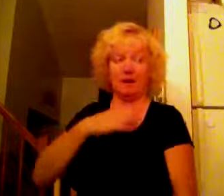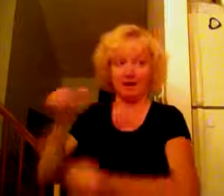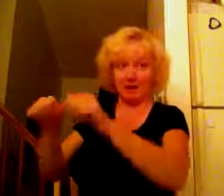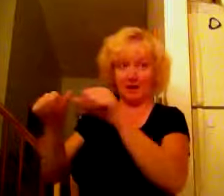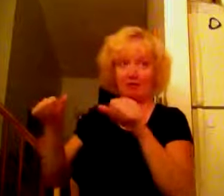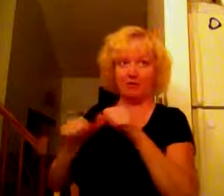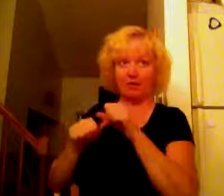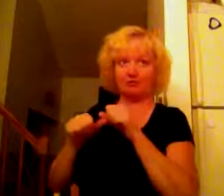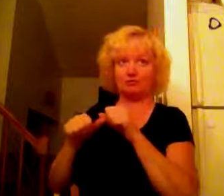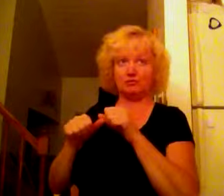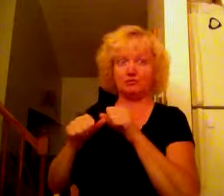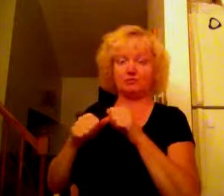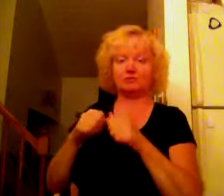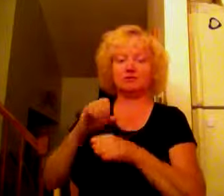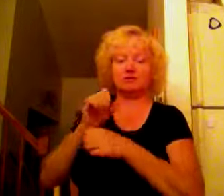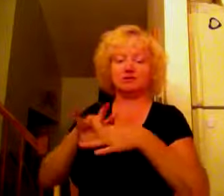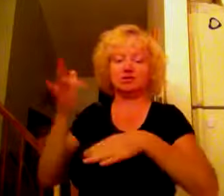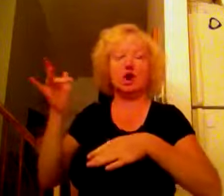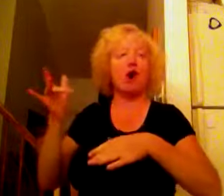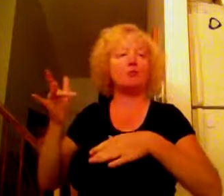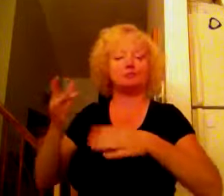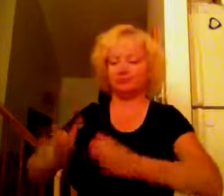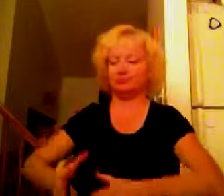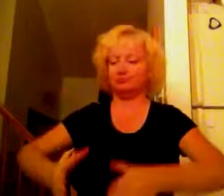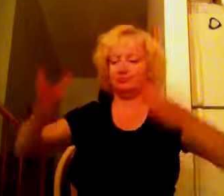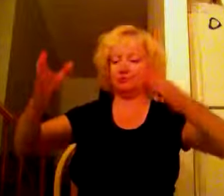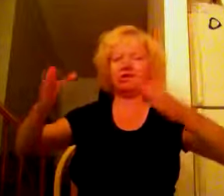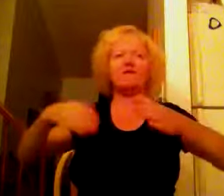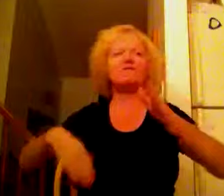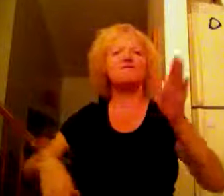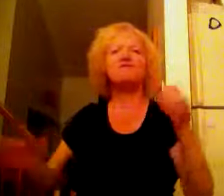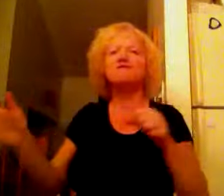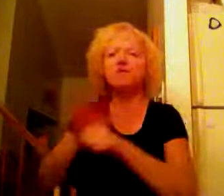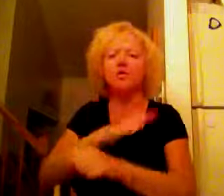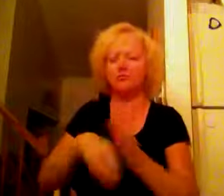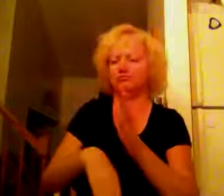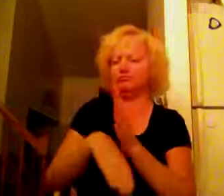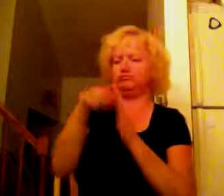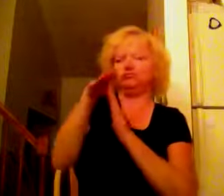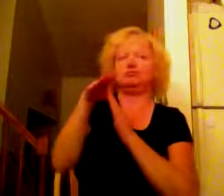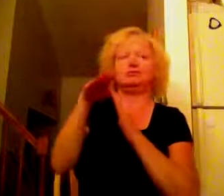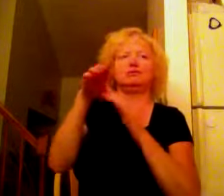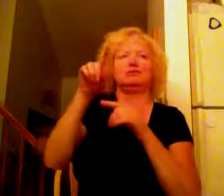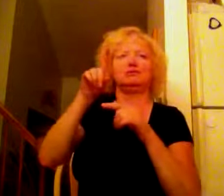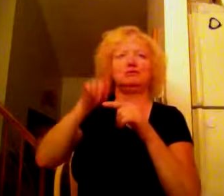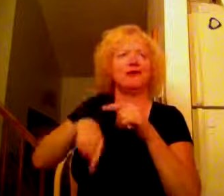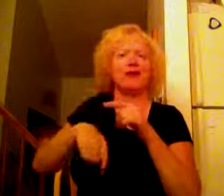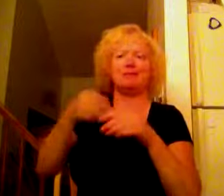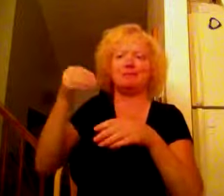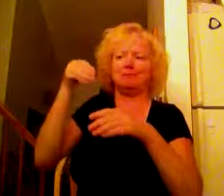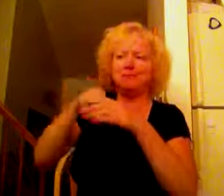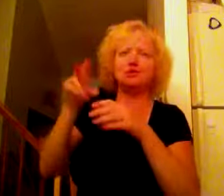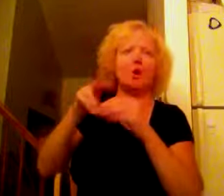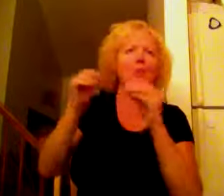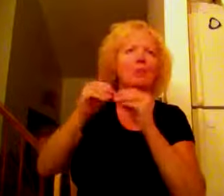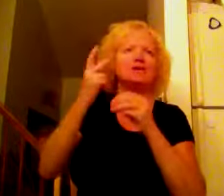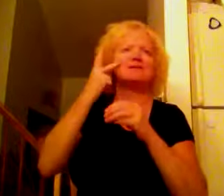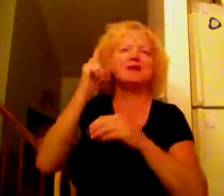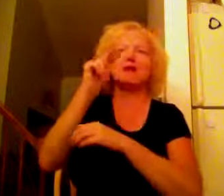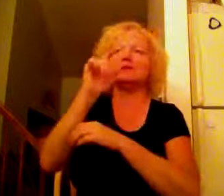and they're so jam-packed full they can't shove one in. You can see them hanging out the top. One common exposure